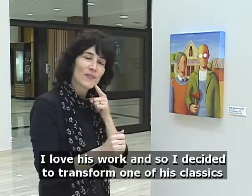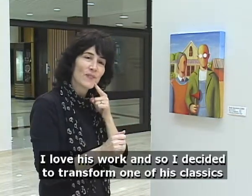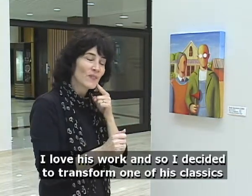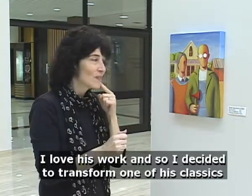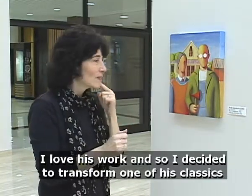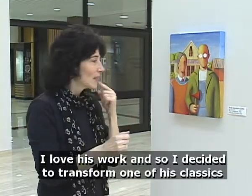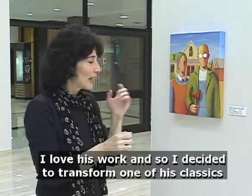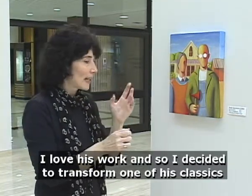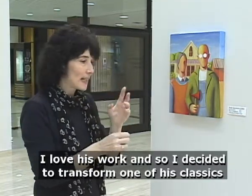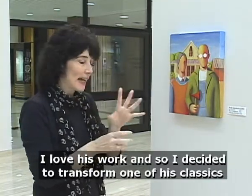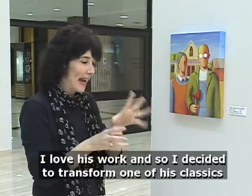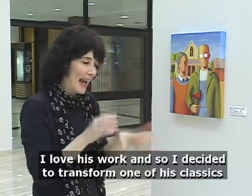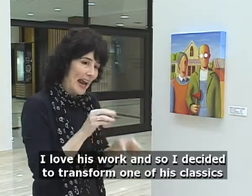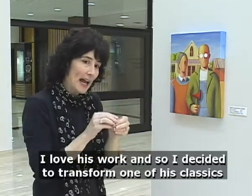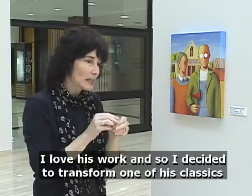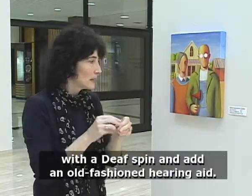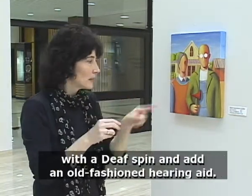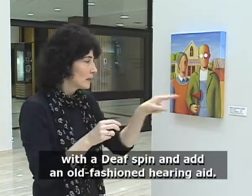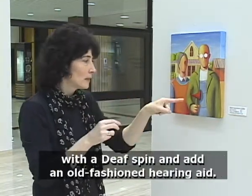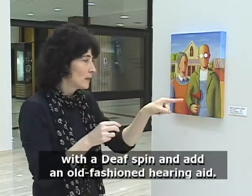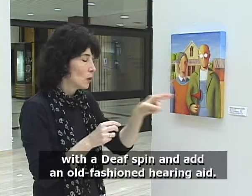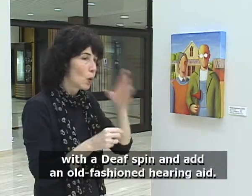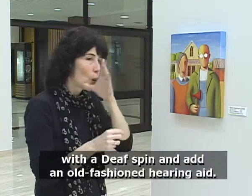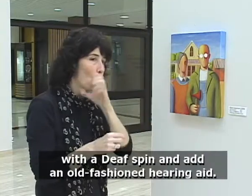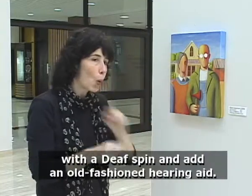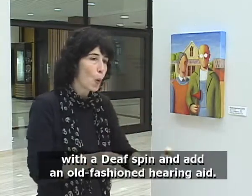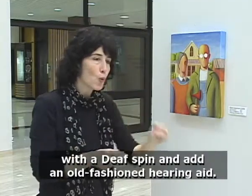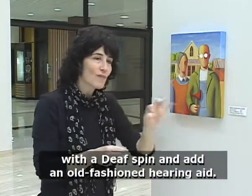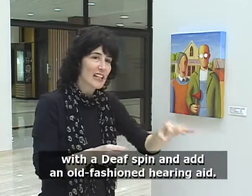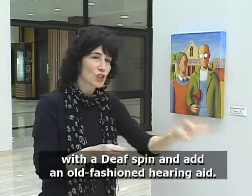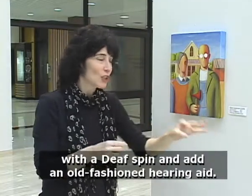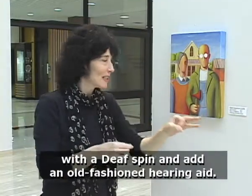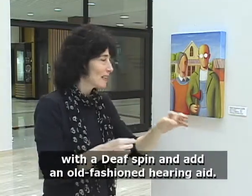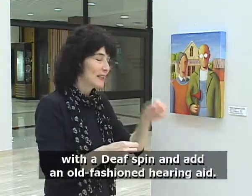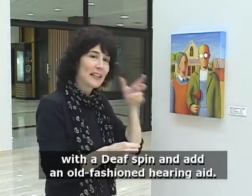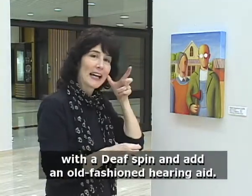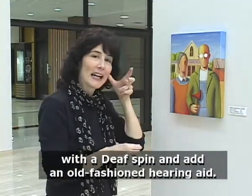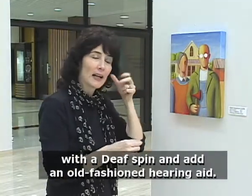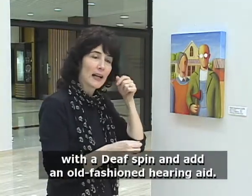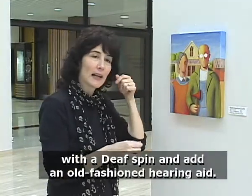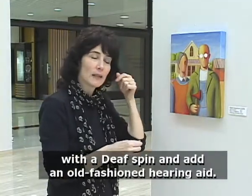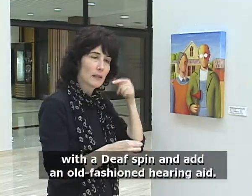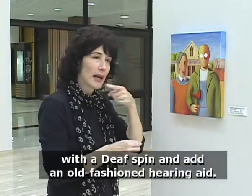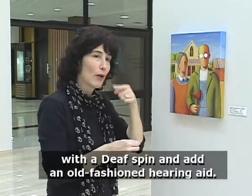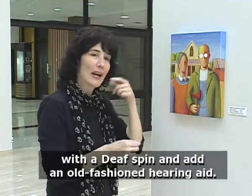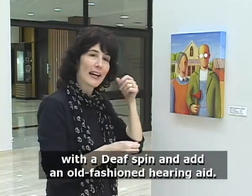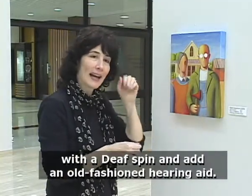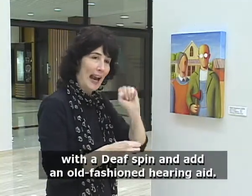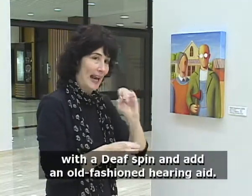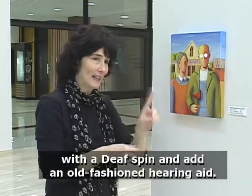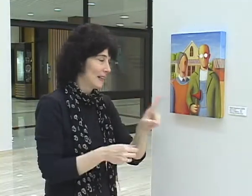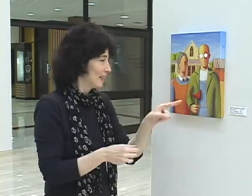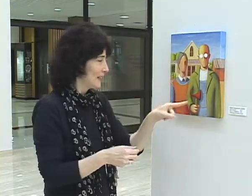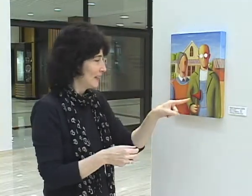one of his classics with a deaf spin and add an old-fashioned hearing aid.